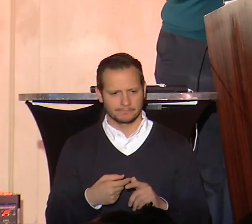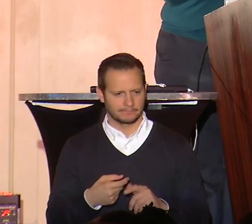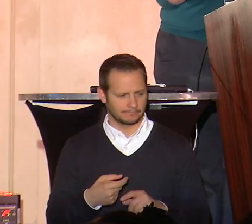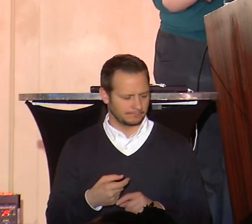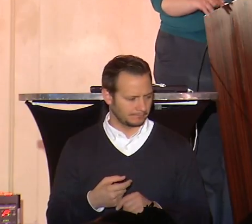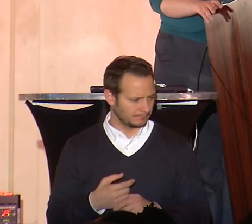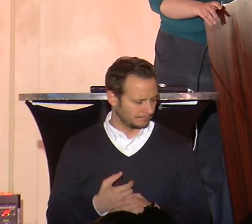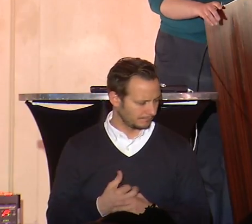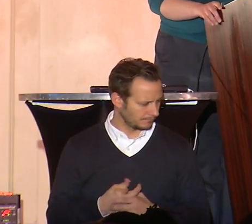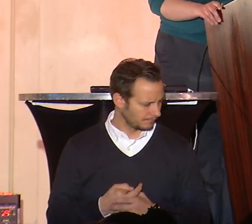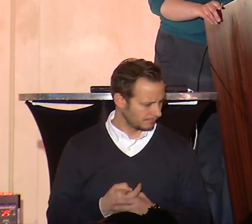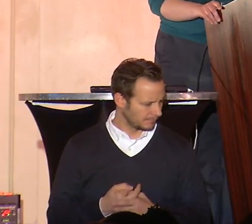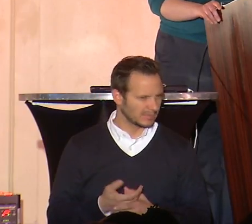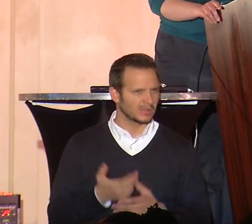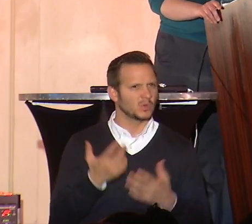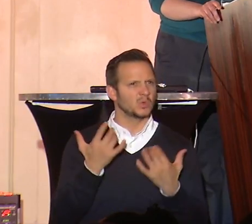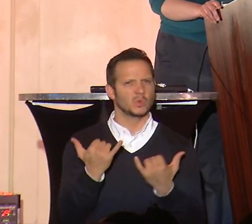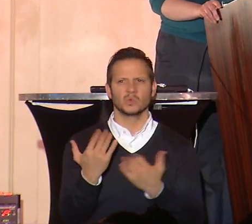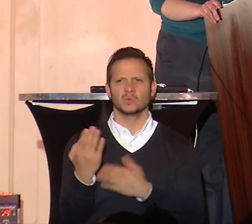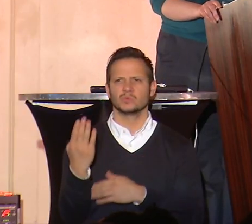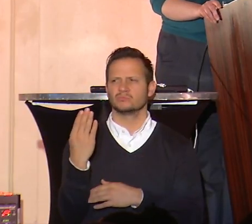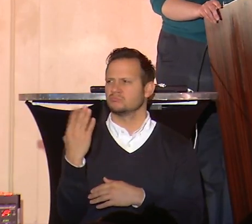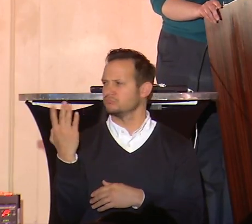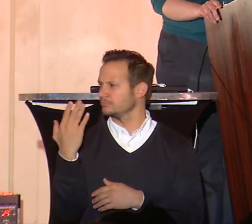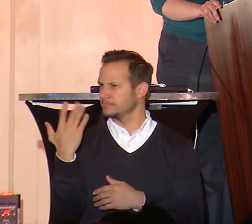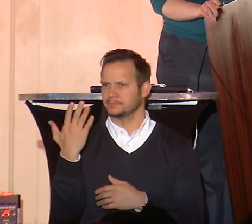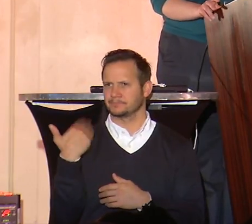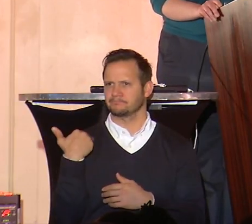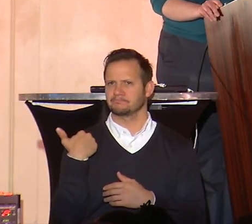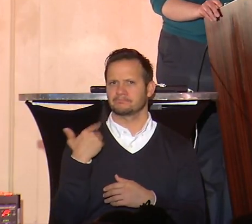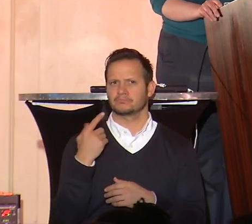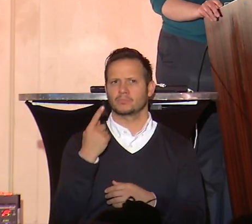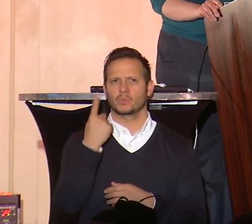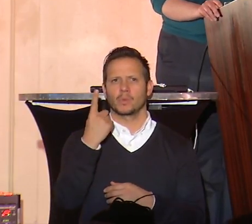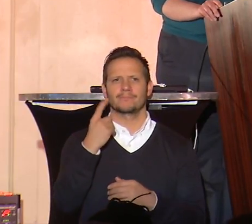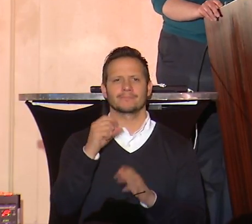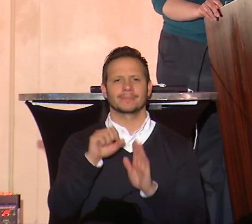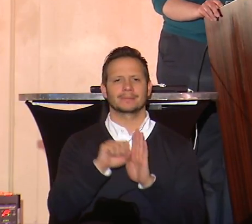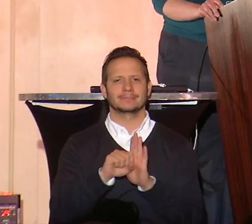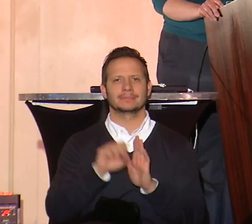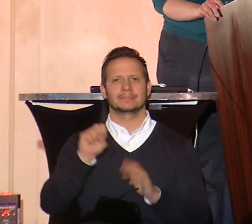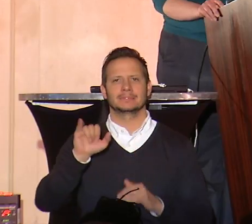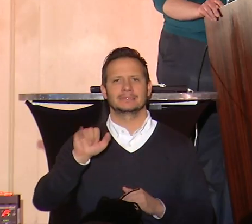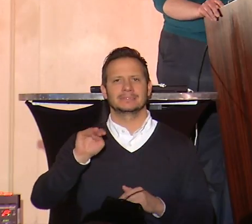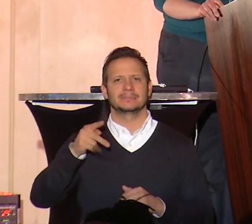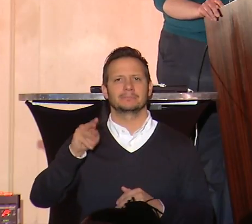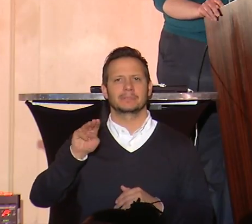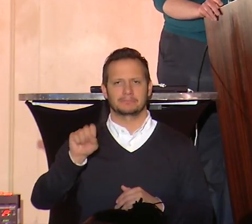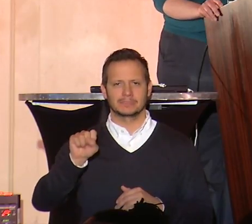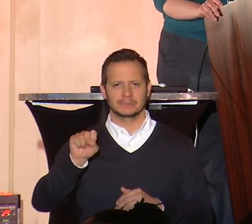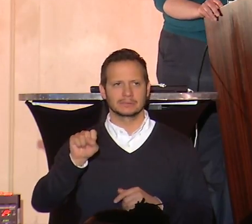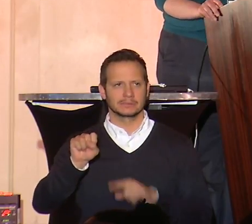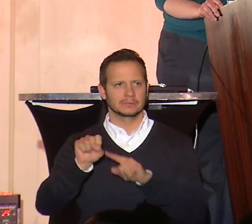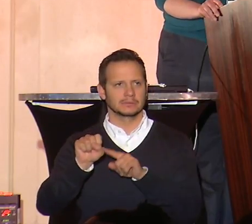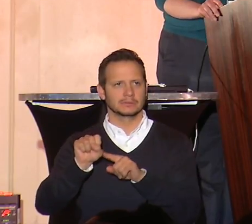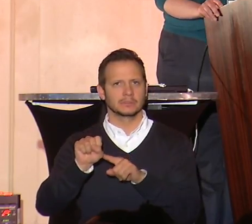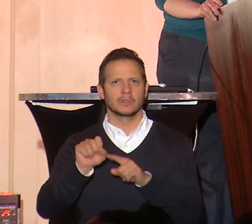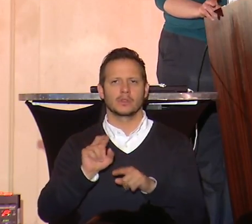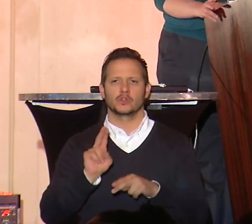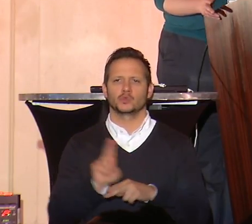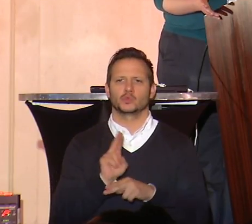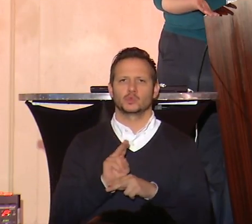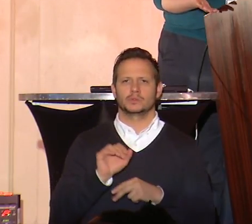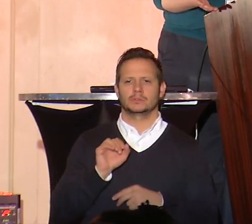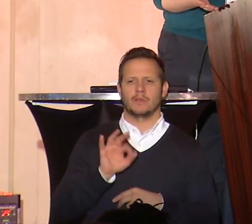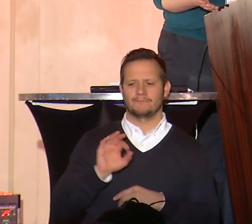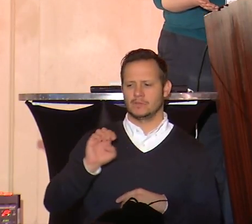from the conference earlier today. One of the symptoms, I think, of the death taboo is the use of euphemisms.